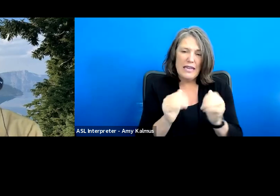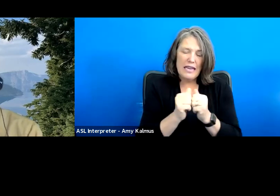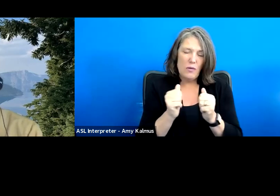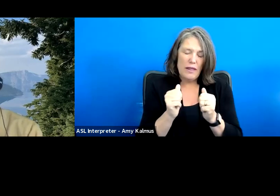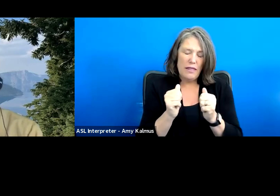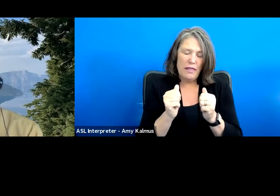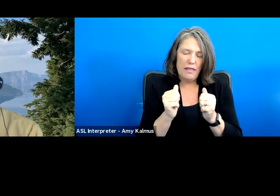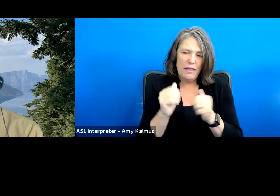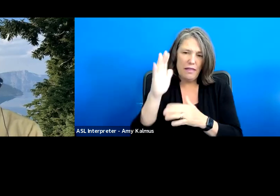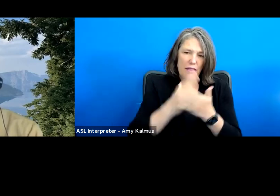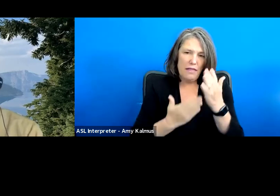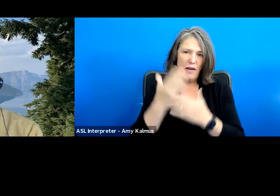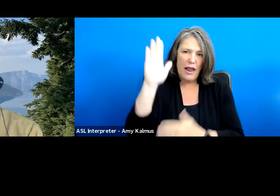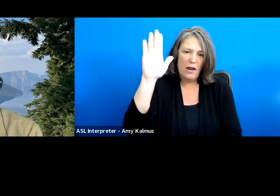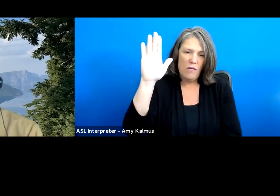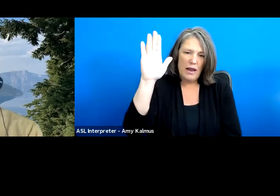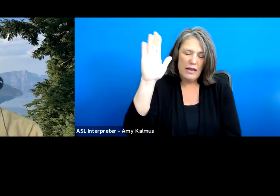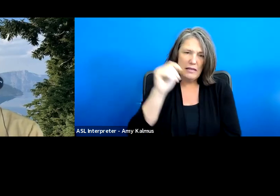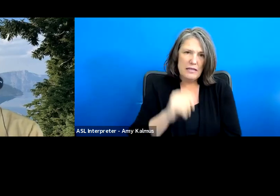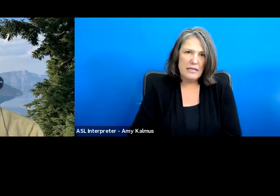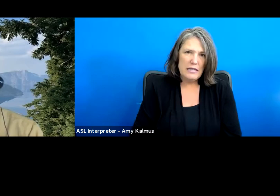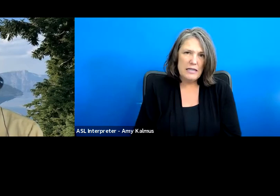raised. One